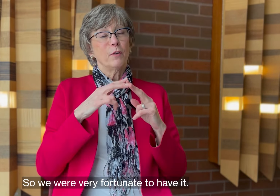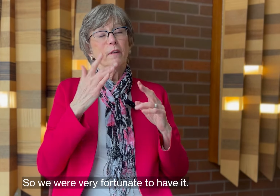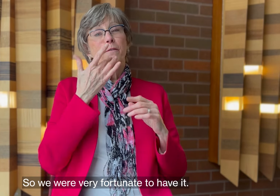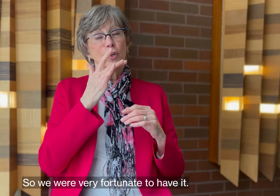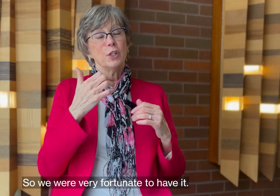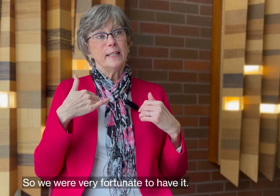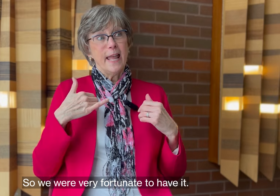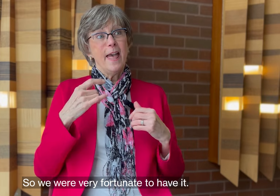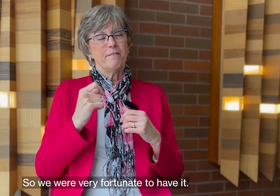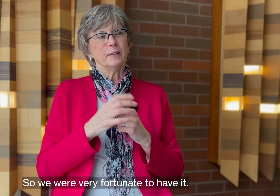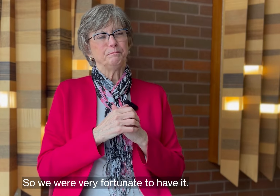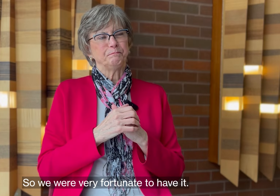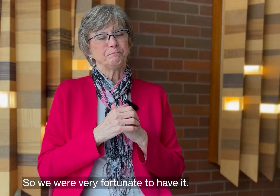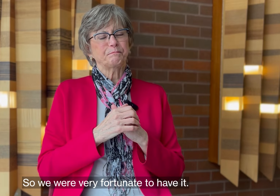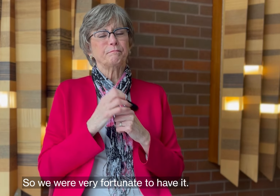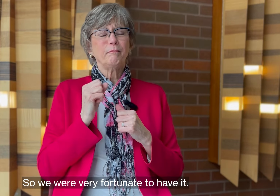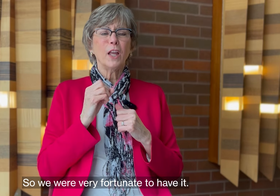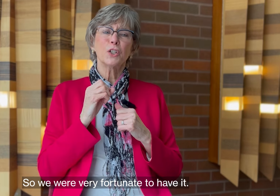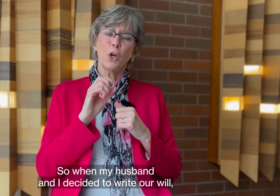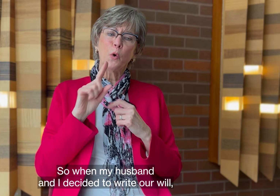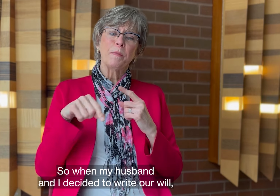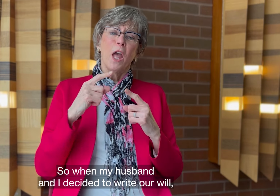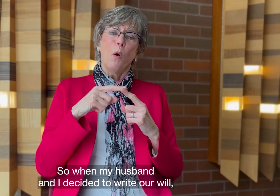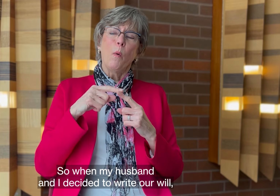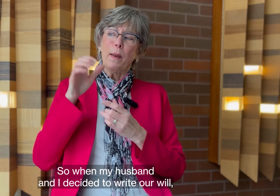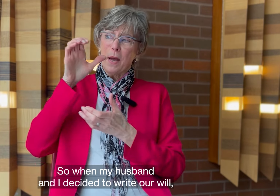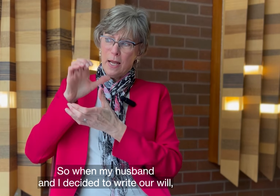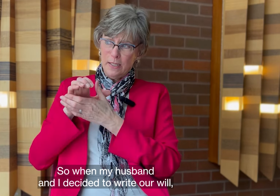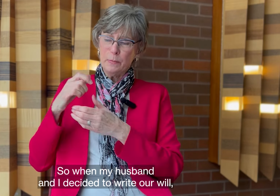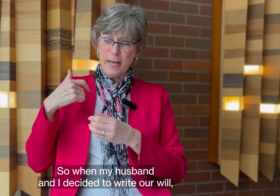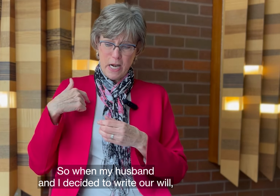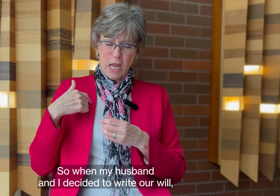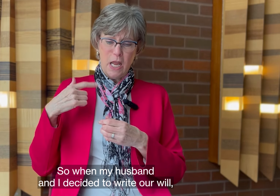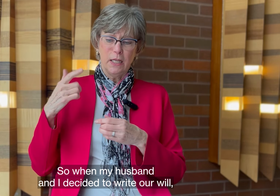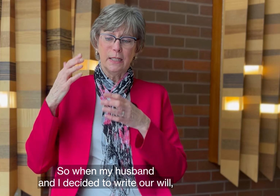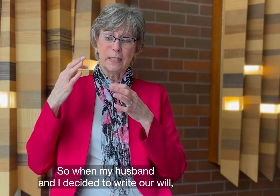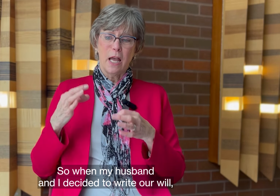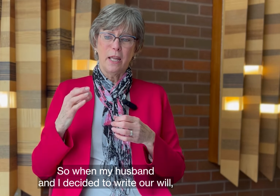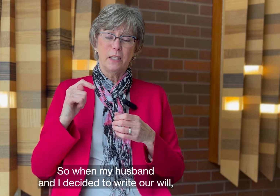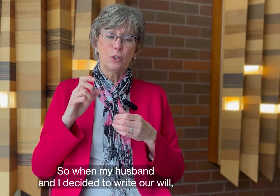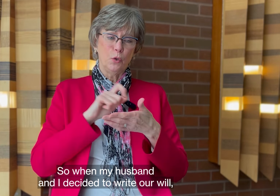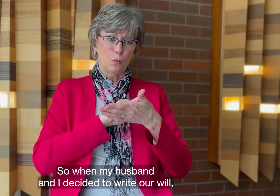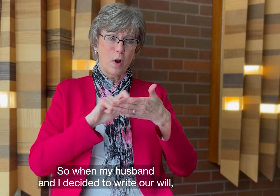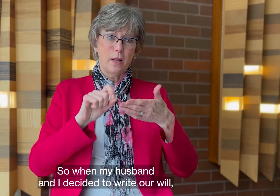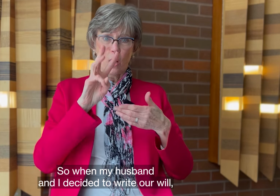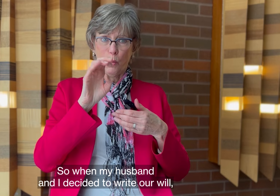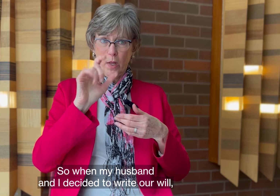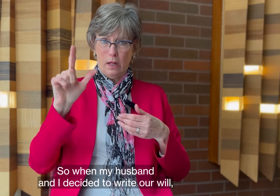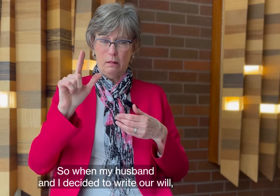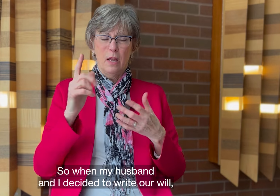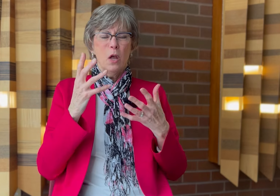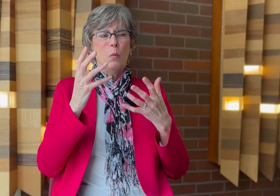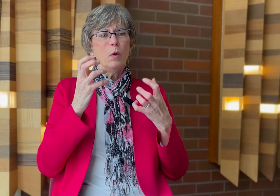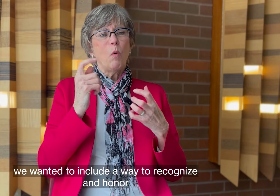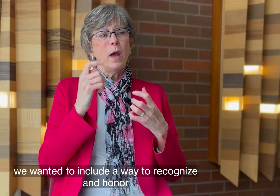very fortunate to have it. So when my husband and I decided to write our will, we wanted